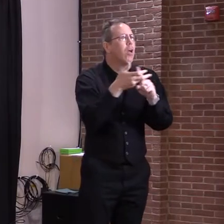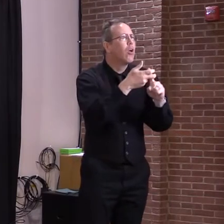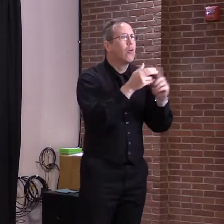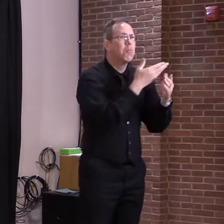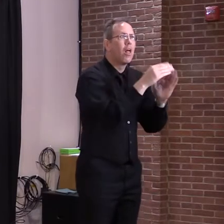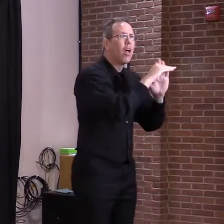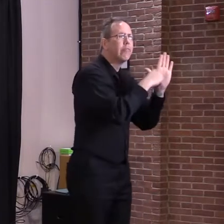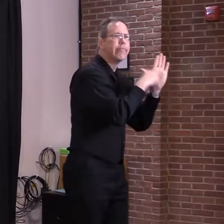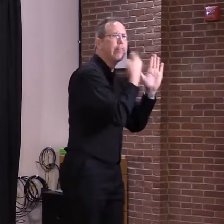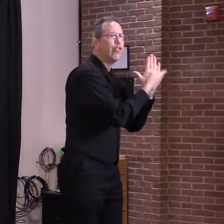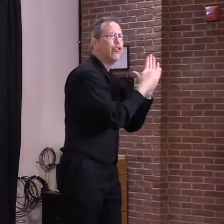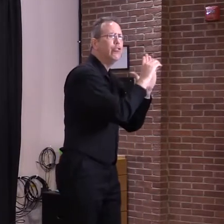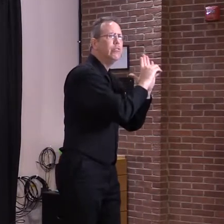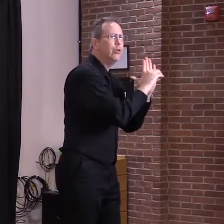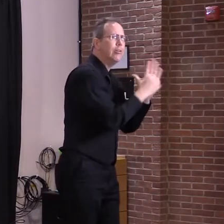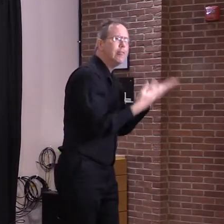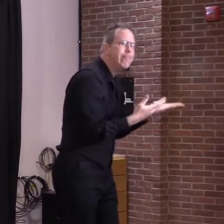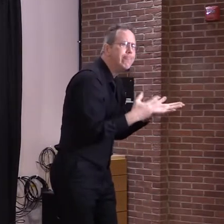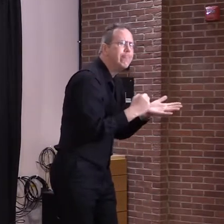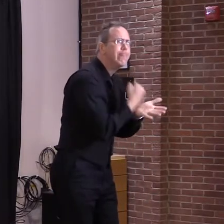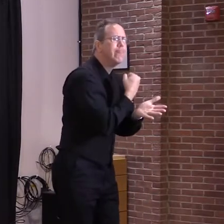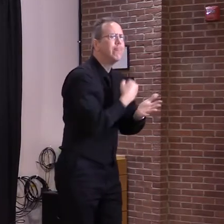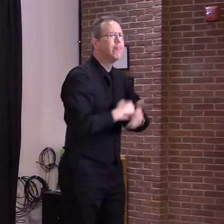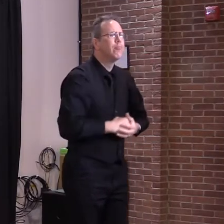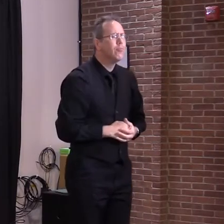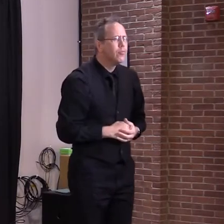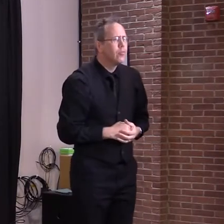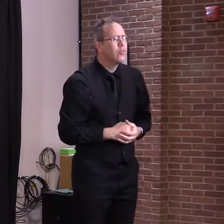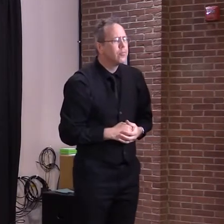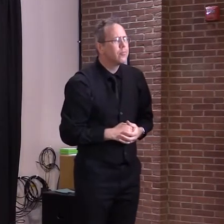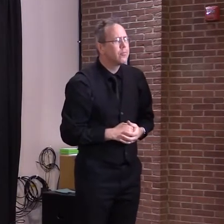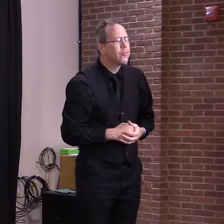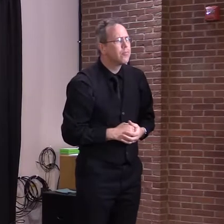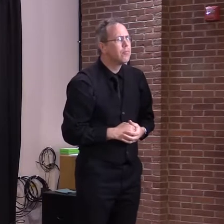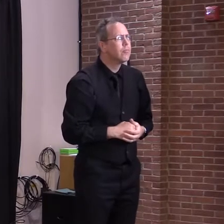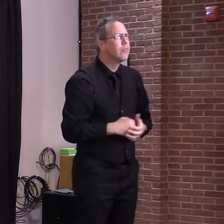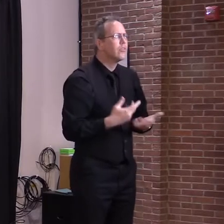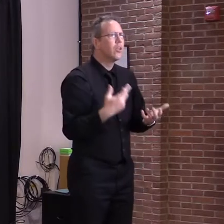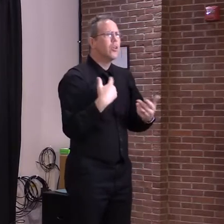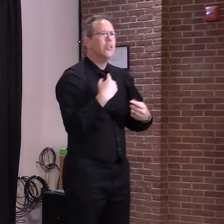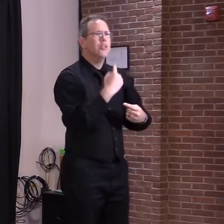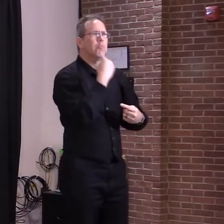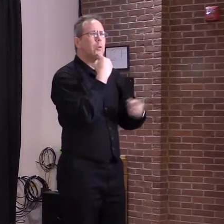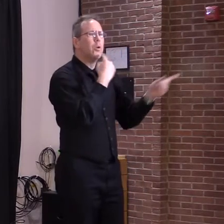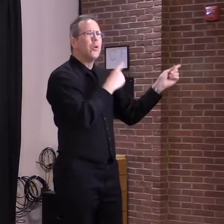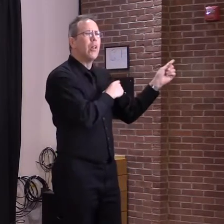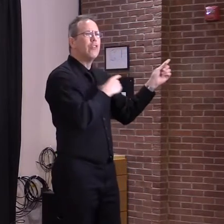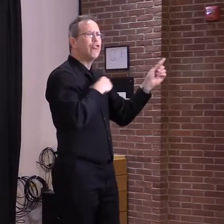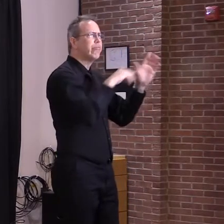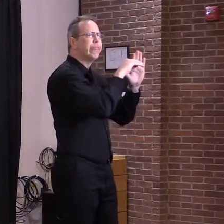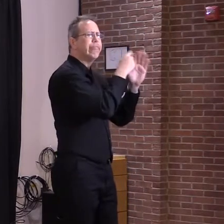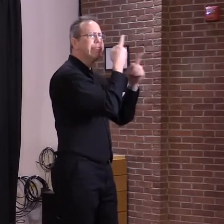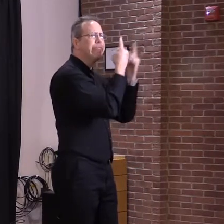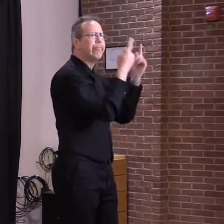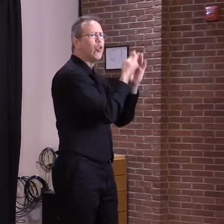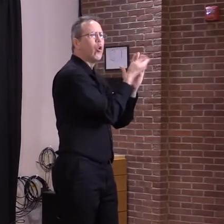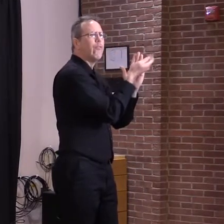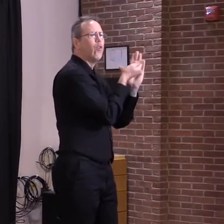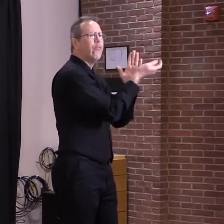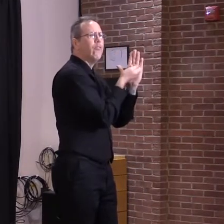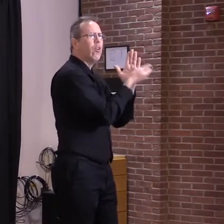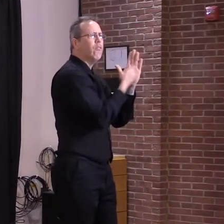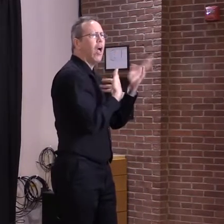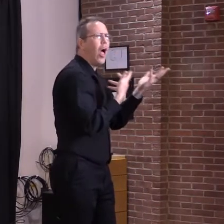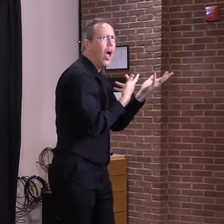cities and towns in the future. It is very disappointing that out of over $100 million in proposed